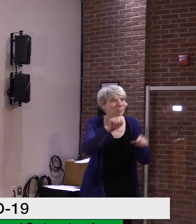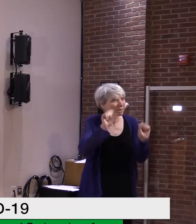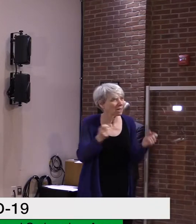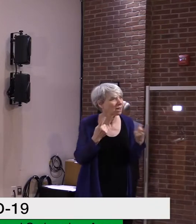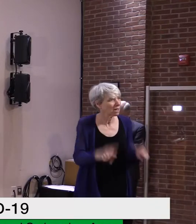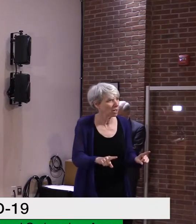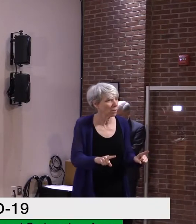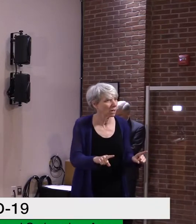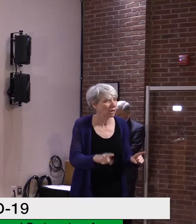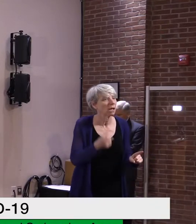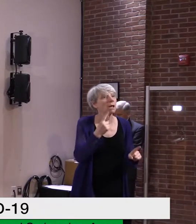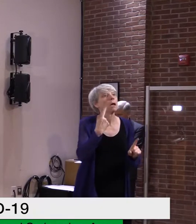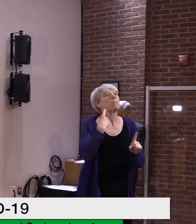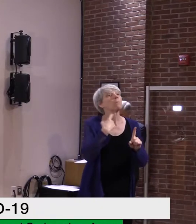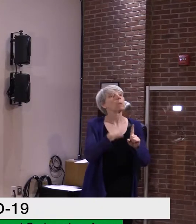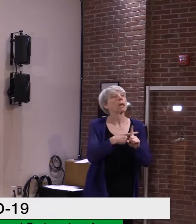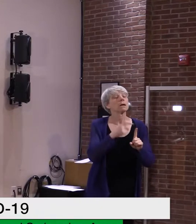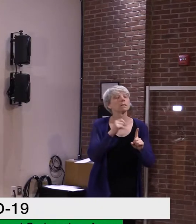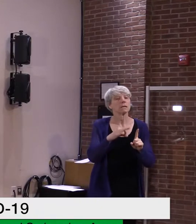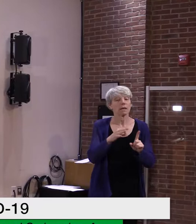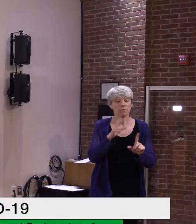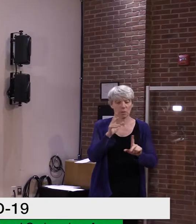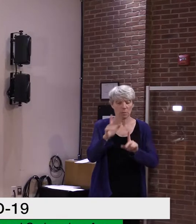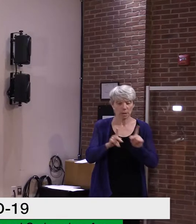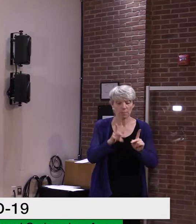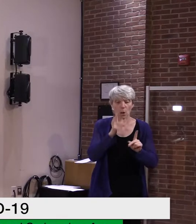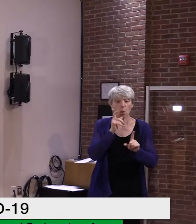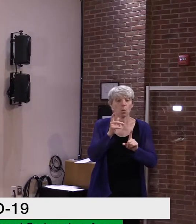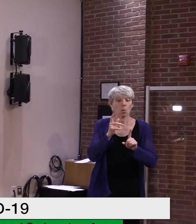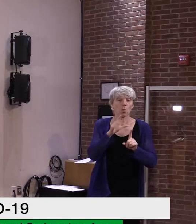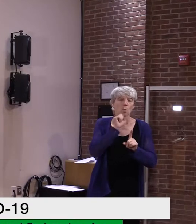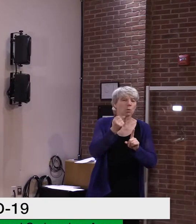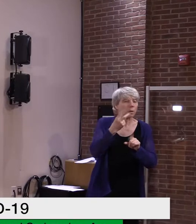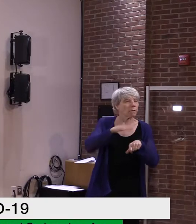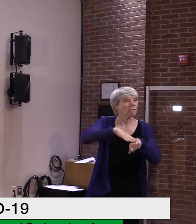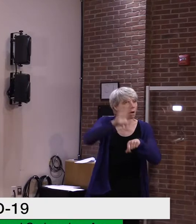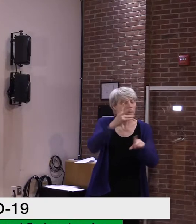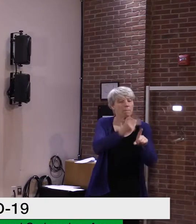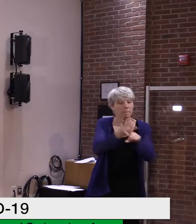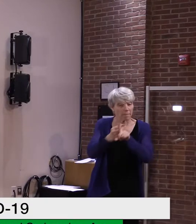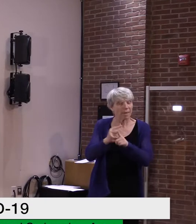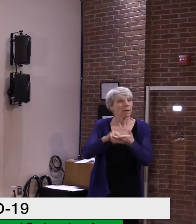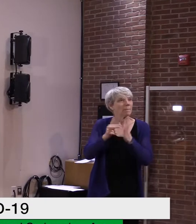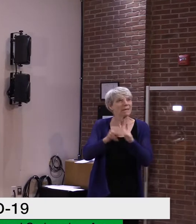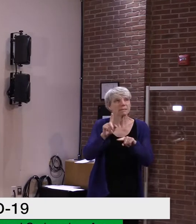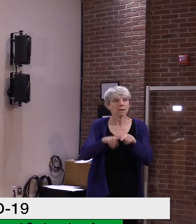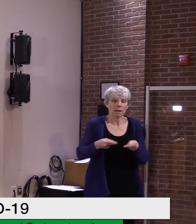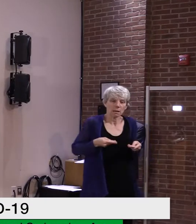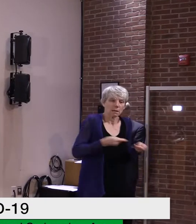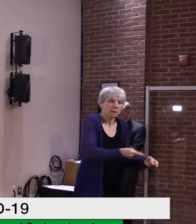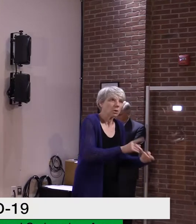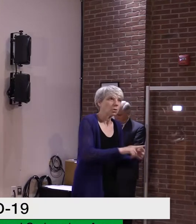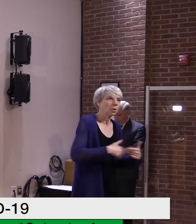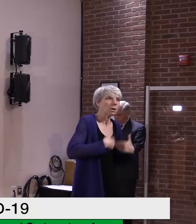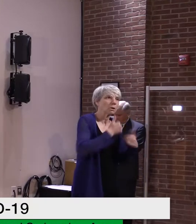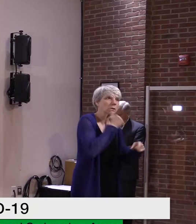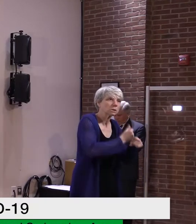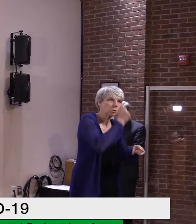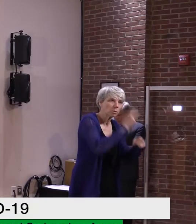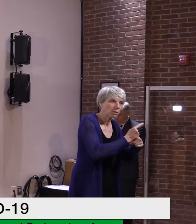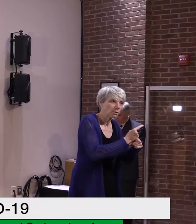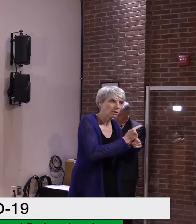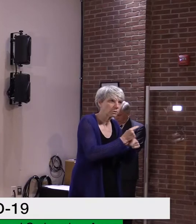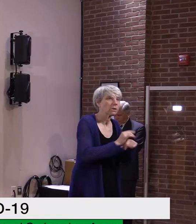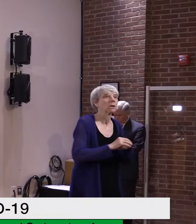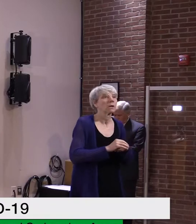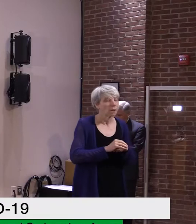others, including younger family members who can't yet be vaccinated. Vaccines give them the immunity they need without